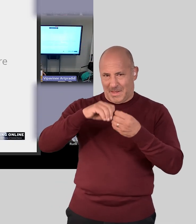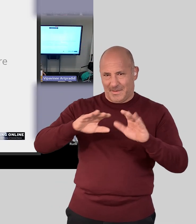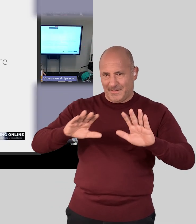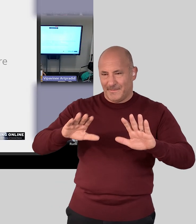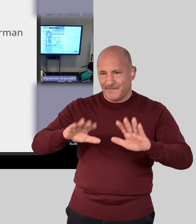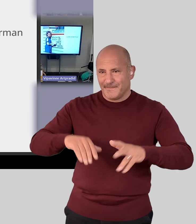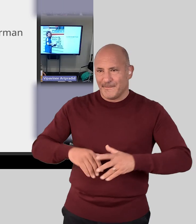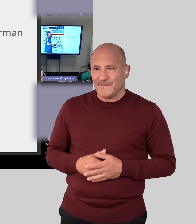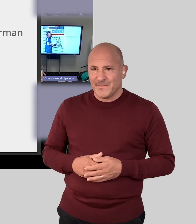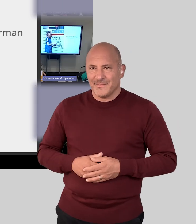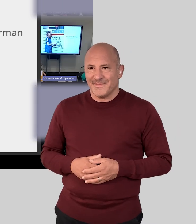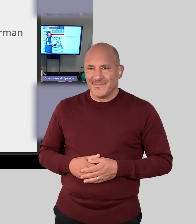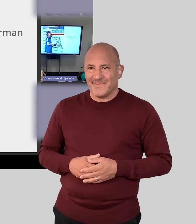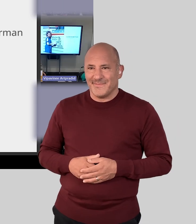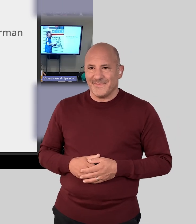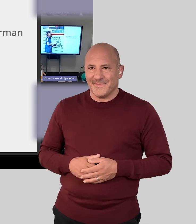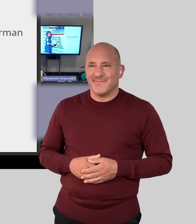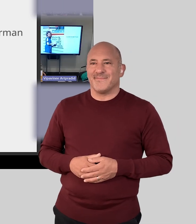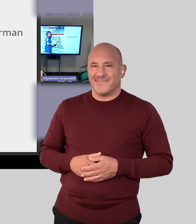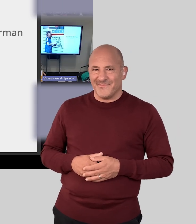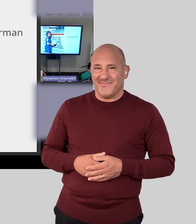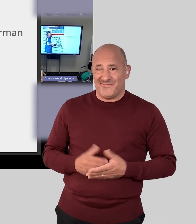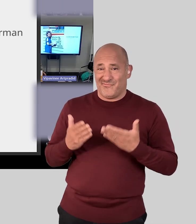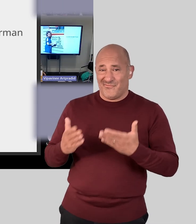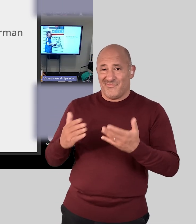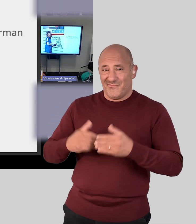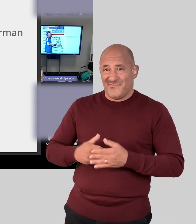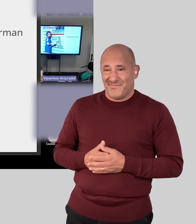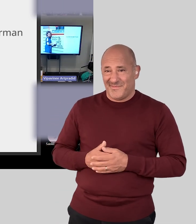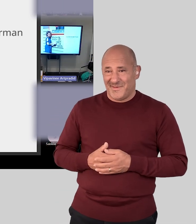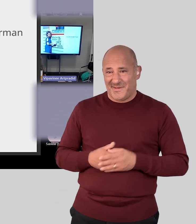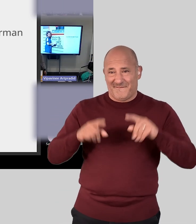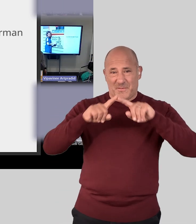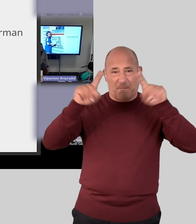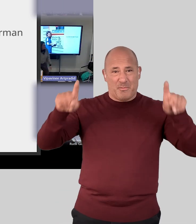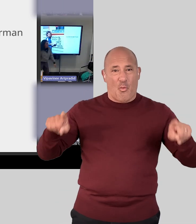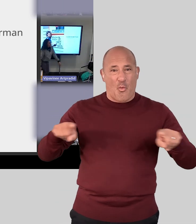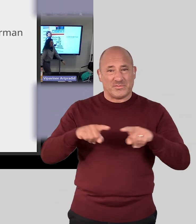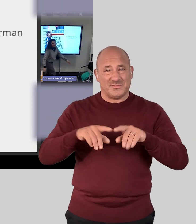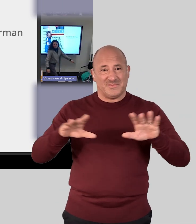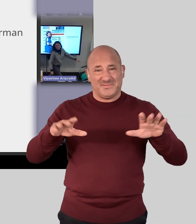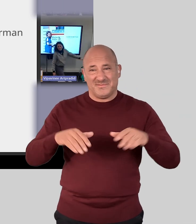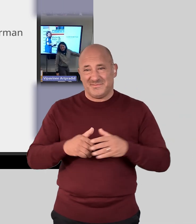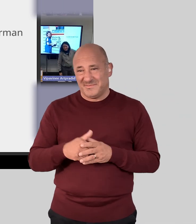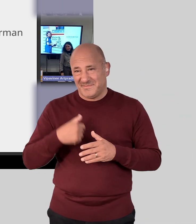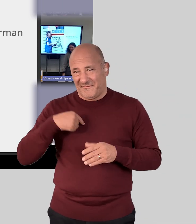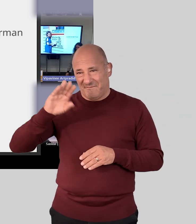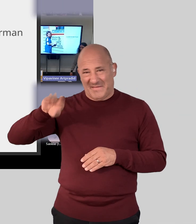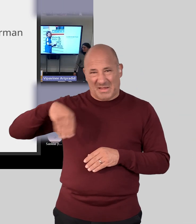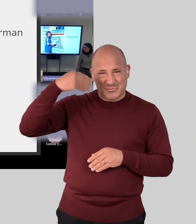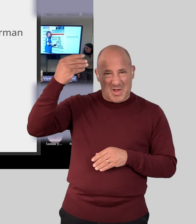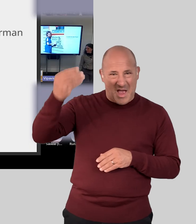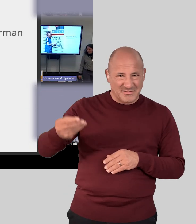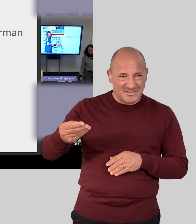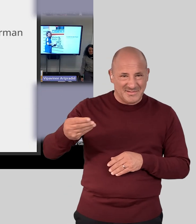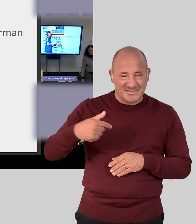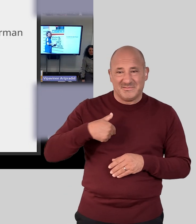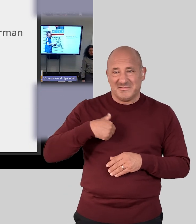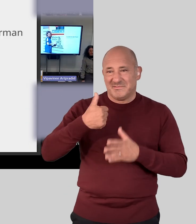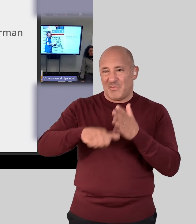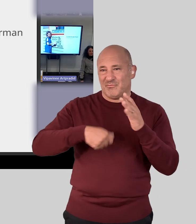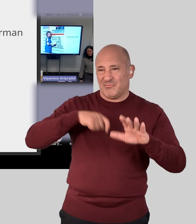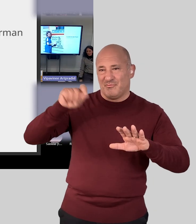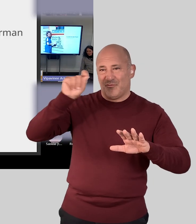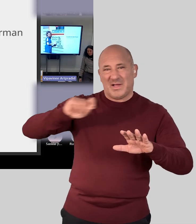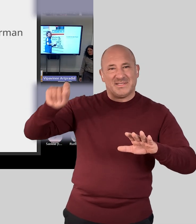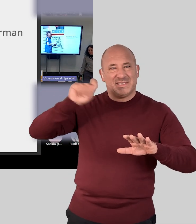I'm working on this presentation. There we go. I'm going to do a little bit of a Carol Gordian. I've got my flip chart here and I'm going to start writing things